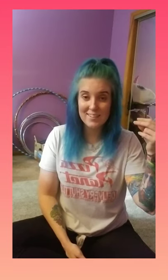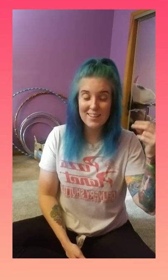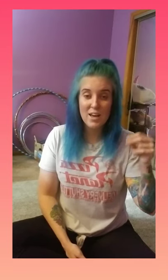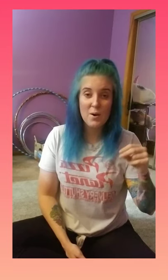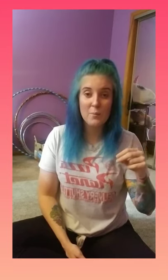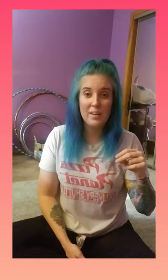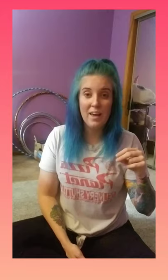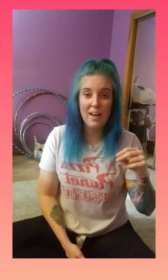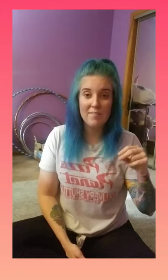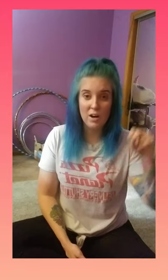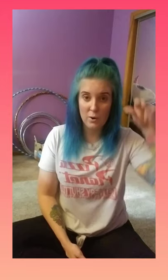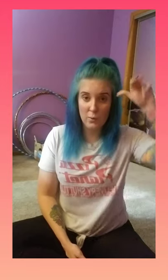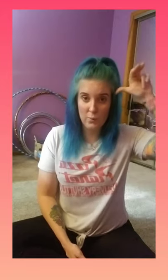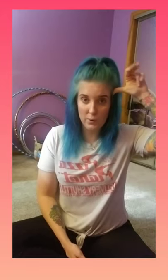We have our horse.